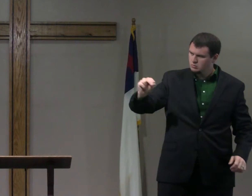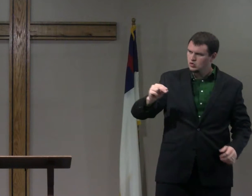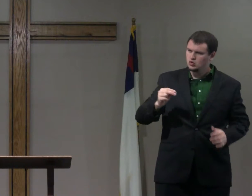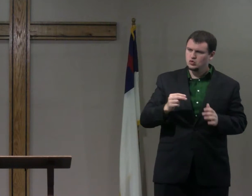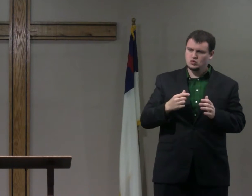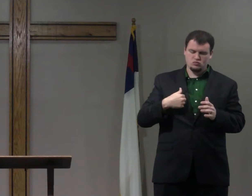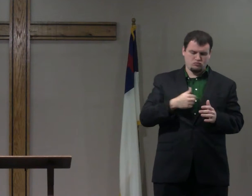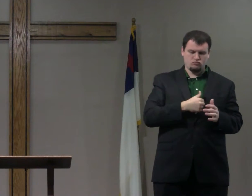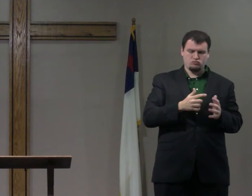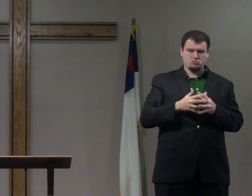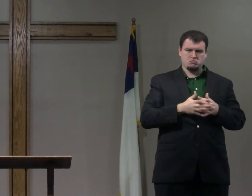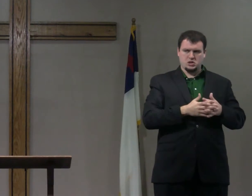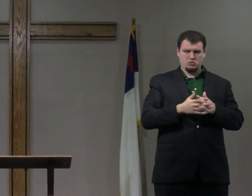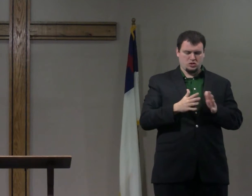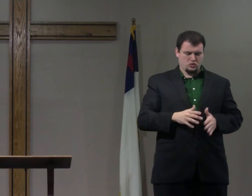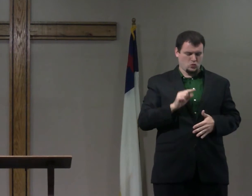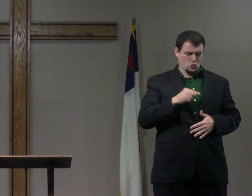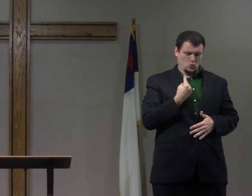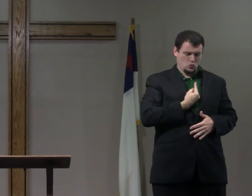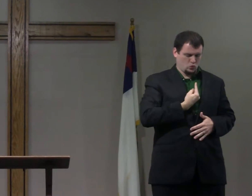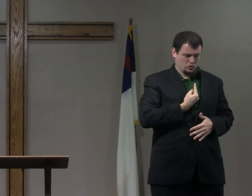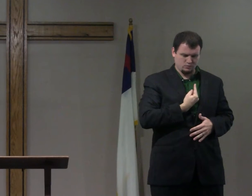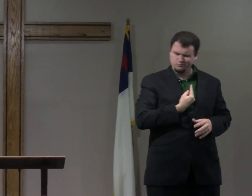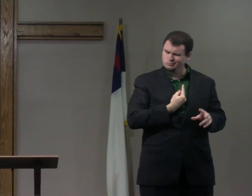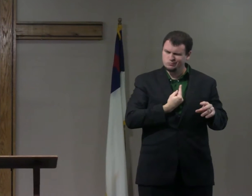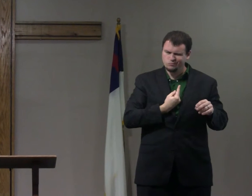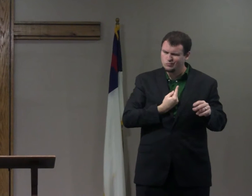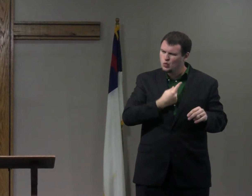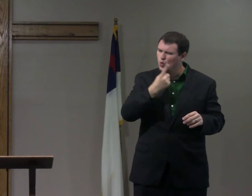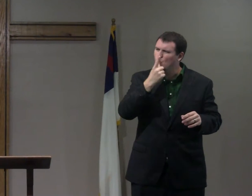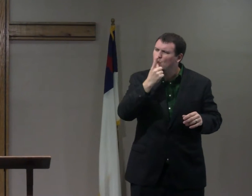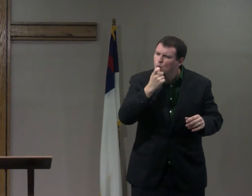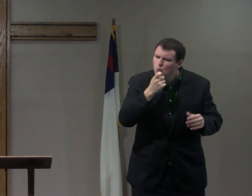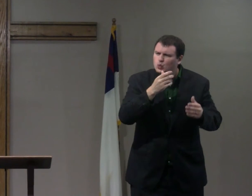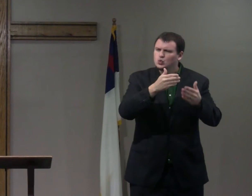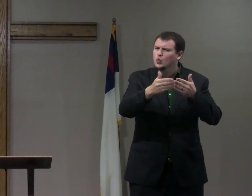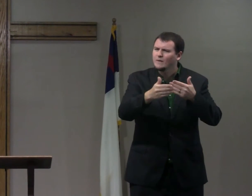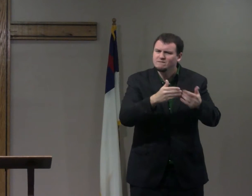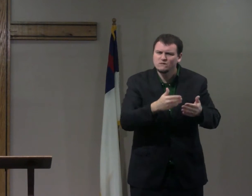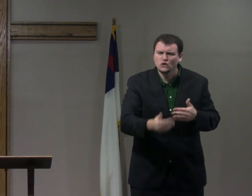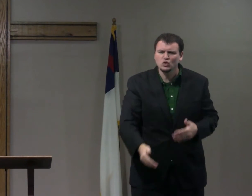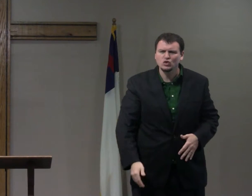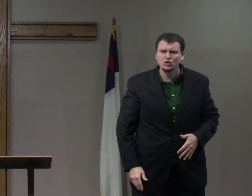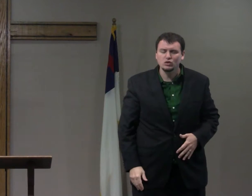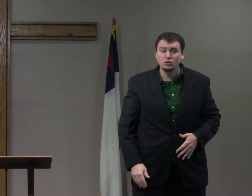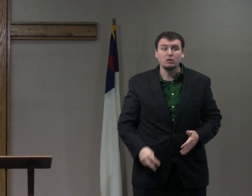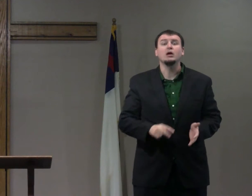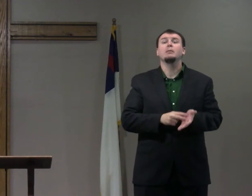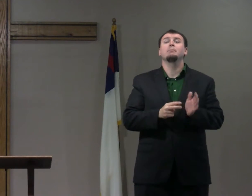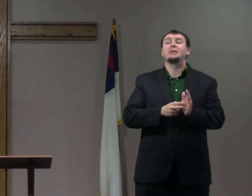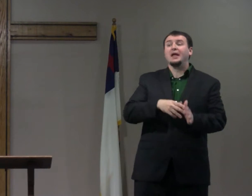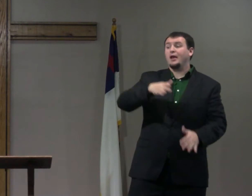That doesn't include the other countries, but only Americans. No, it says